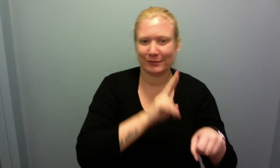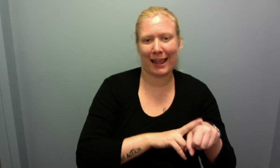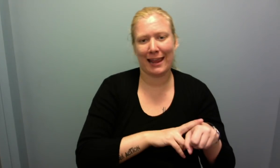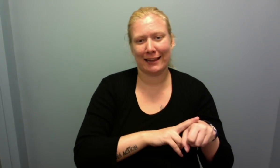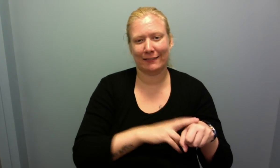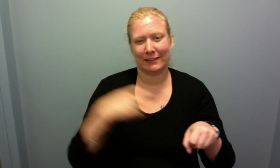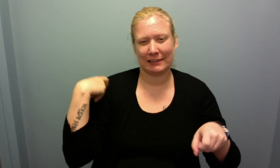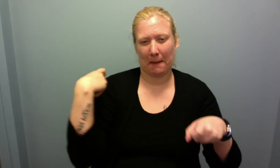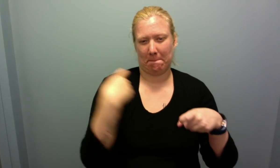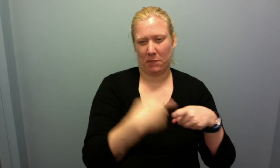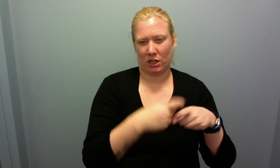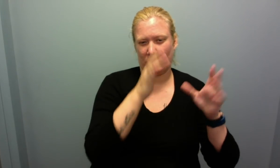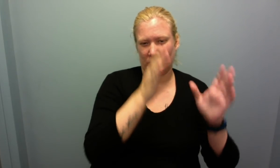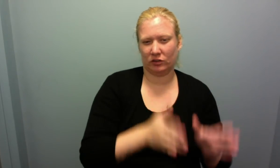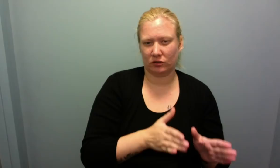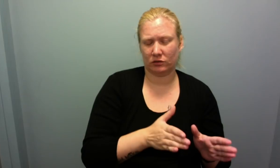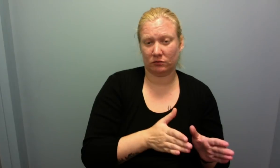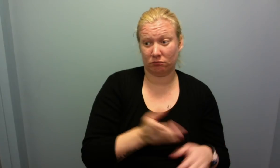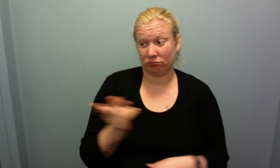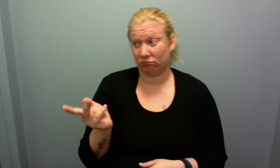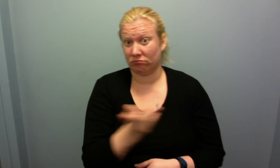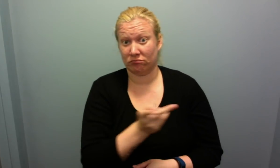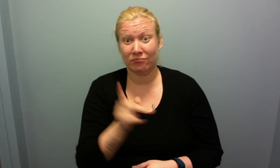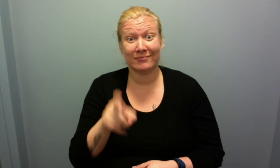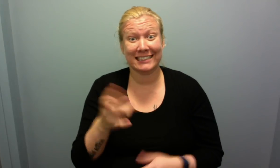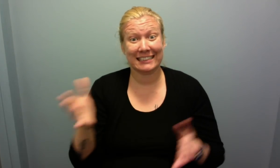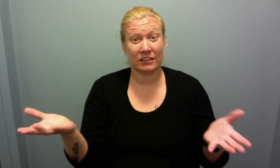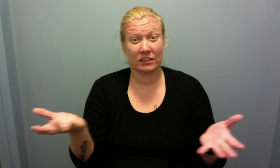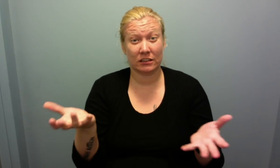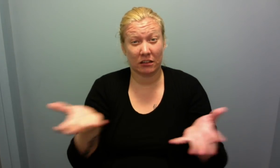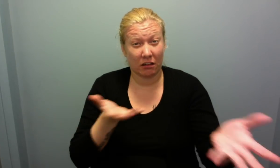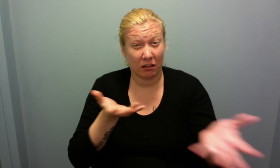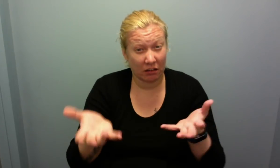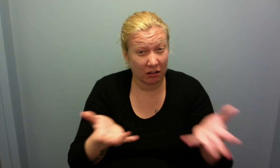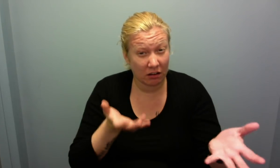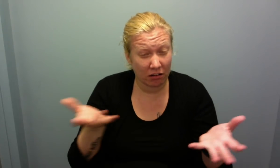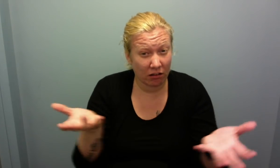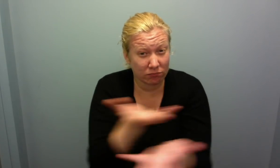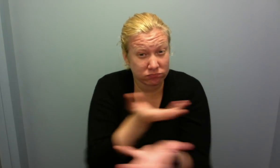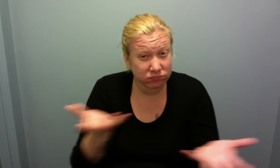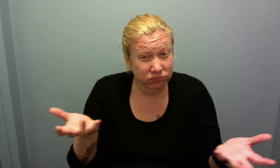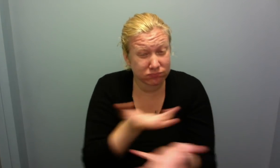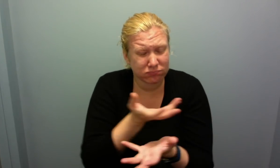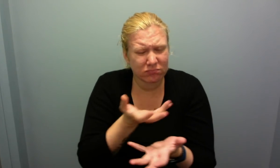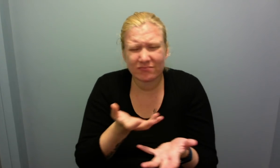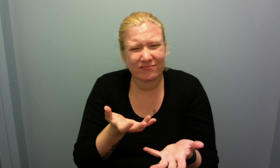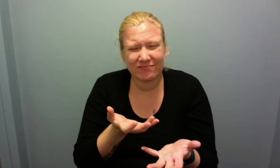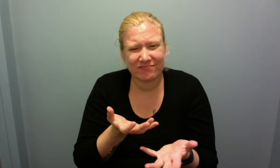native Spanish speaker. The two of them have some sort of business. They need to communicate for whatever reason,